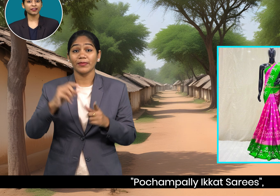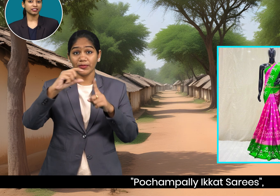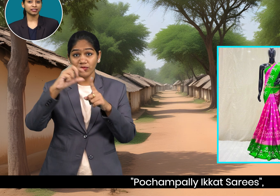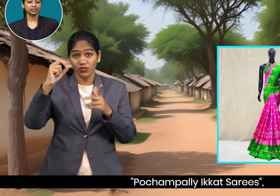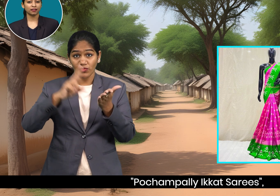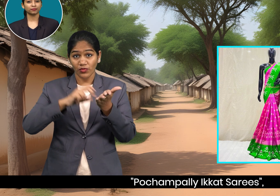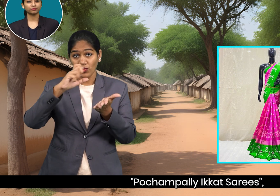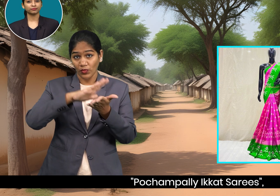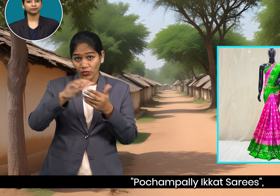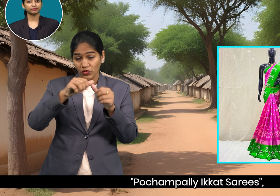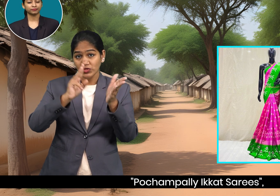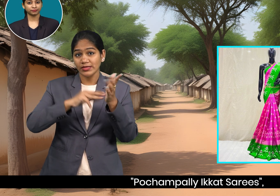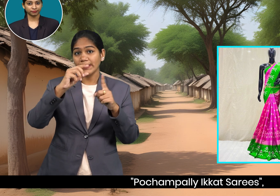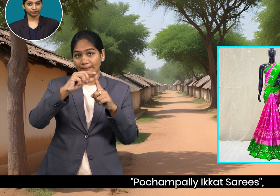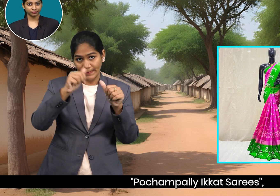ikat saris.